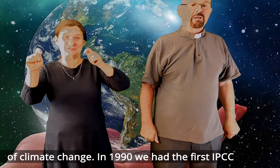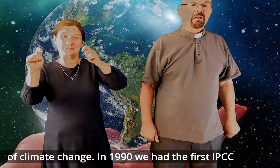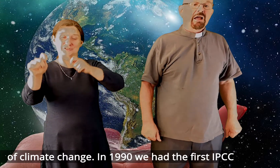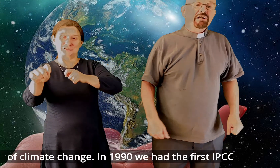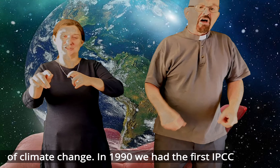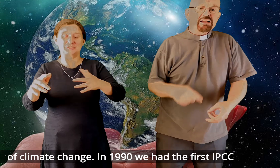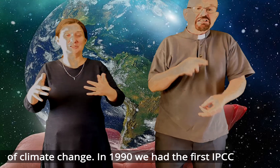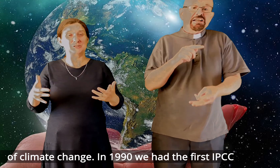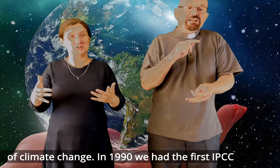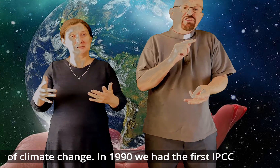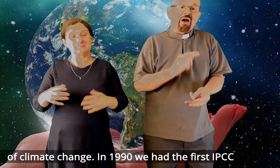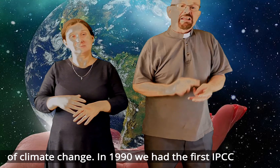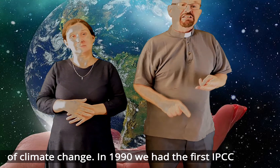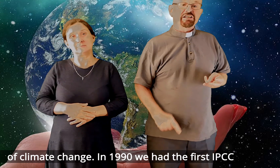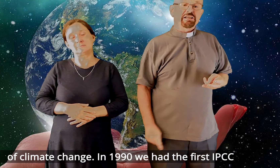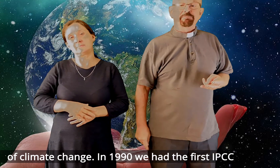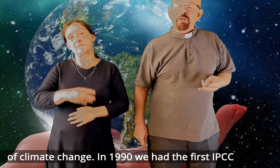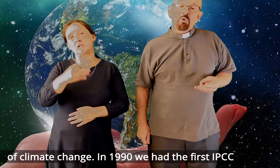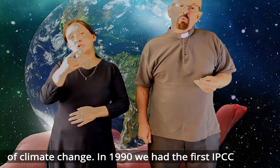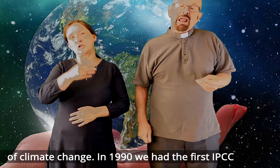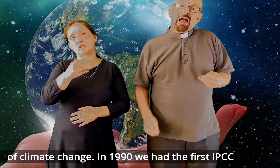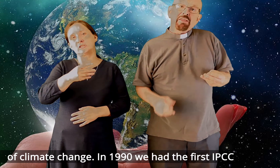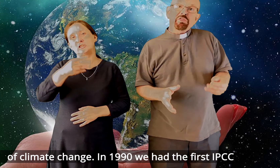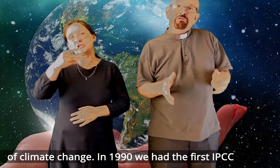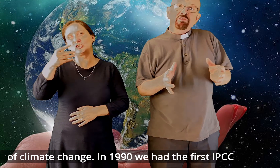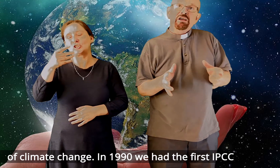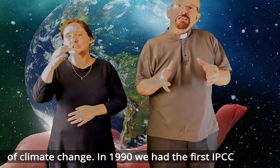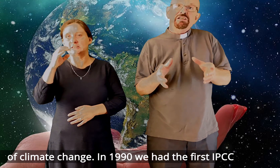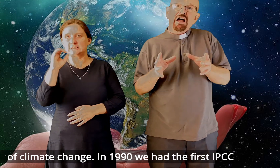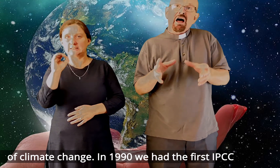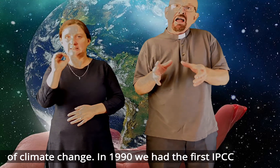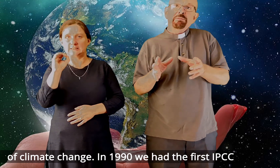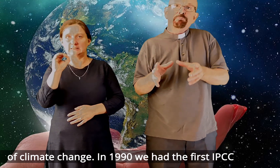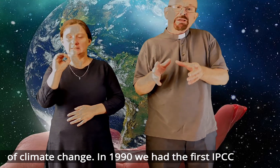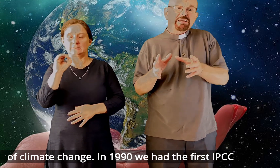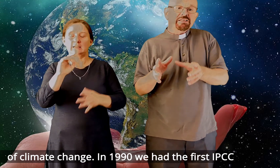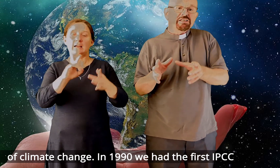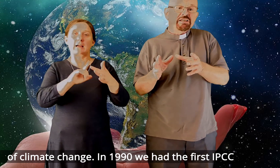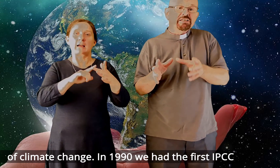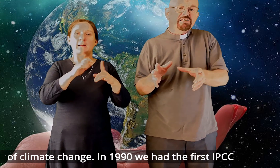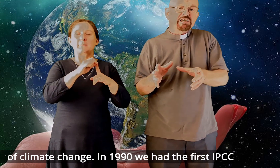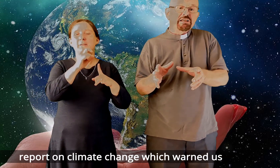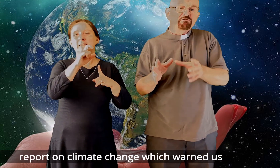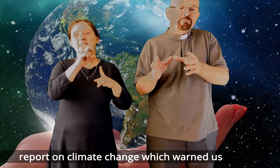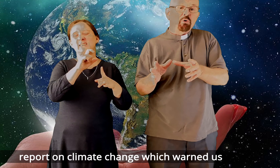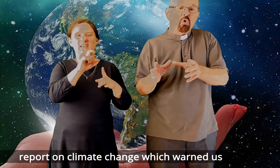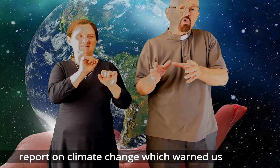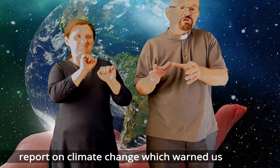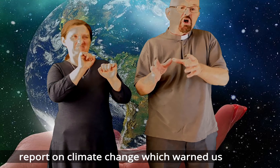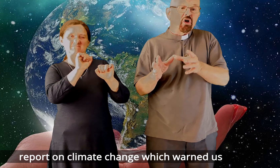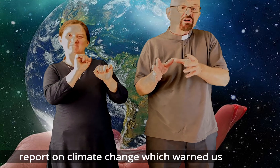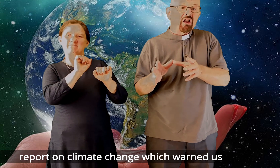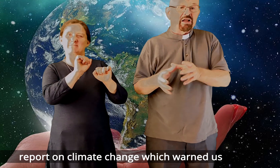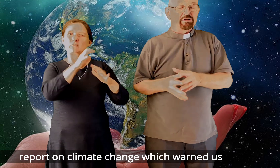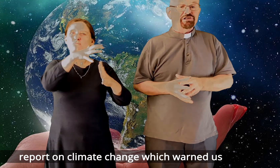In 1990, we had the first IPCC report on climate